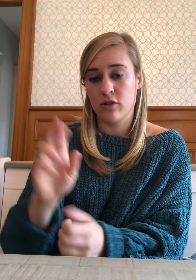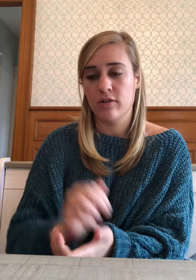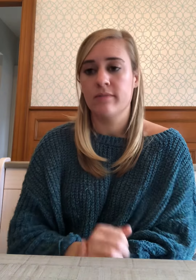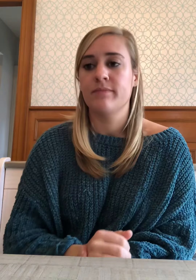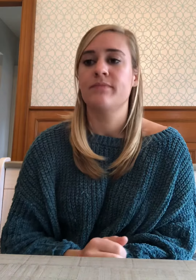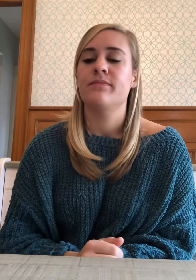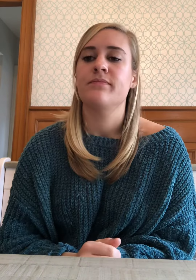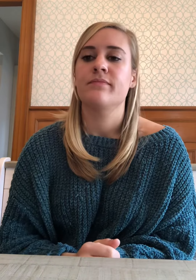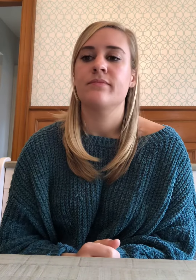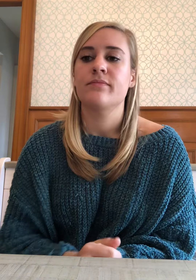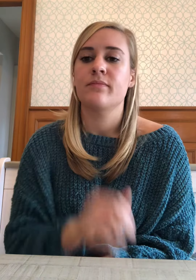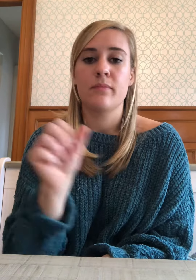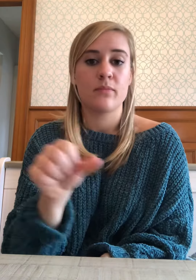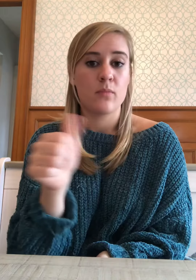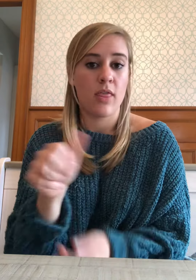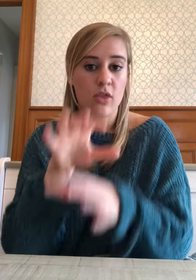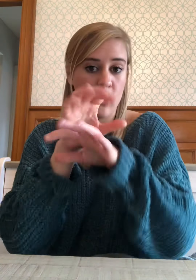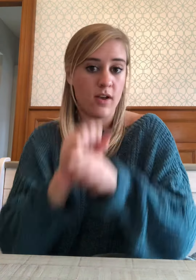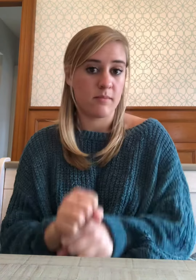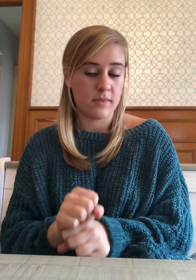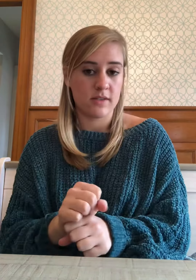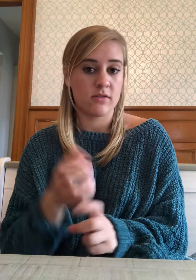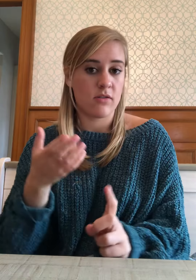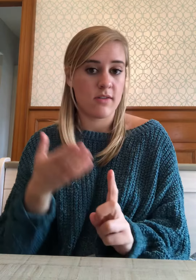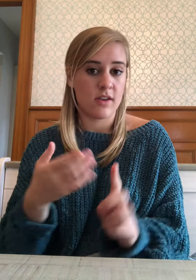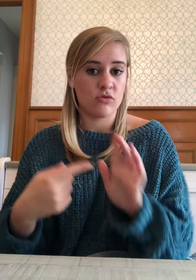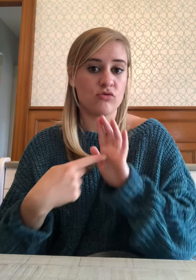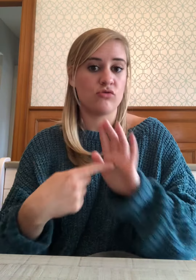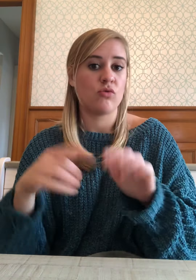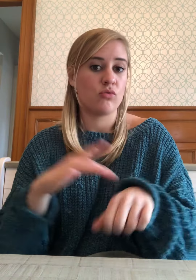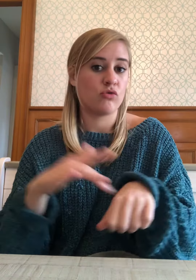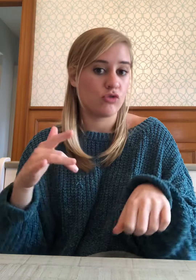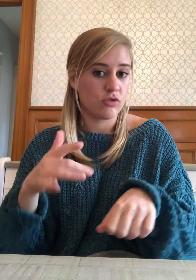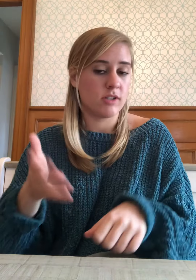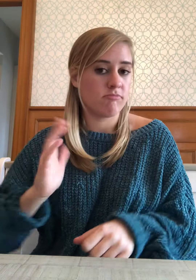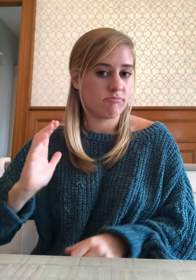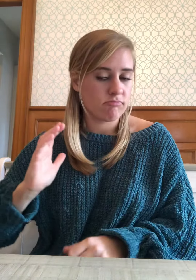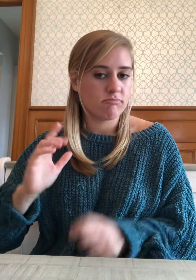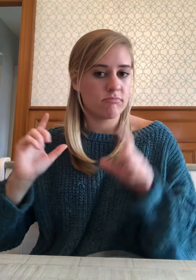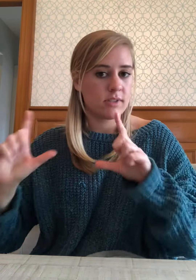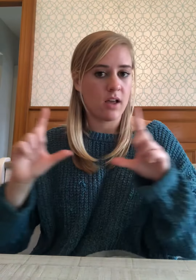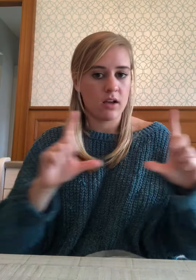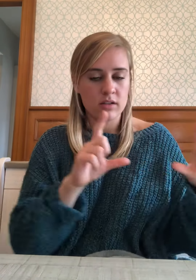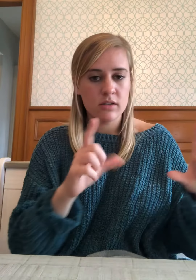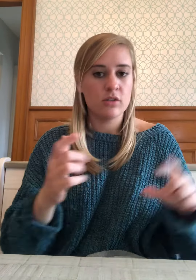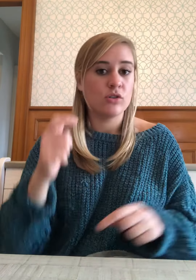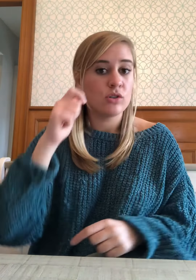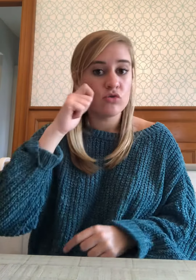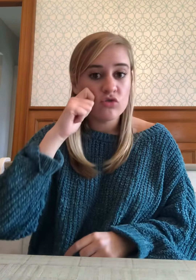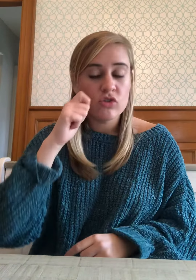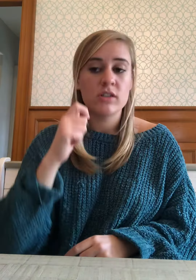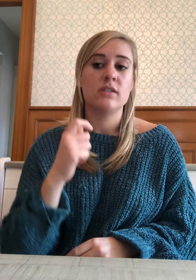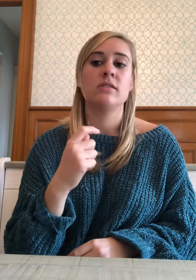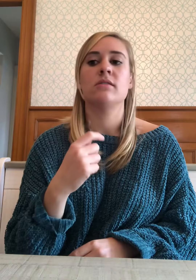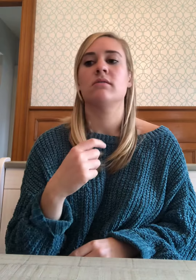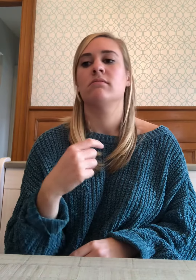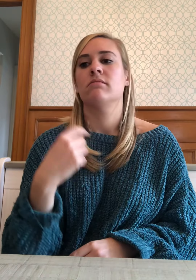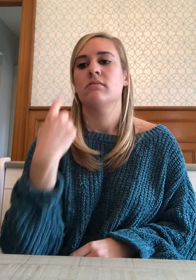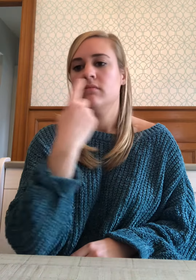Other habits are present that were shown on an earlier slide. Cheek habits, tongue, lip, nail, foreign object biting, but